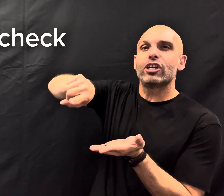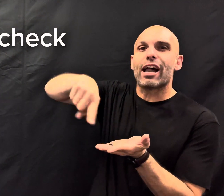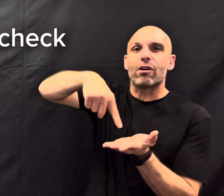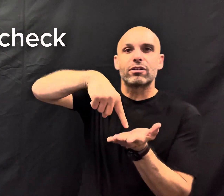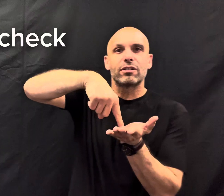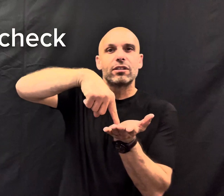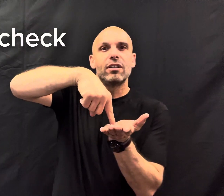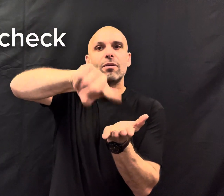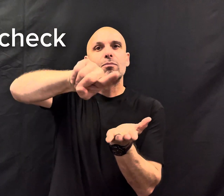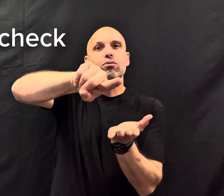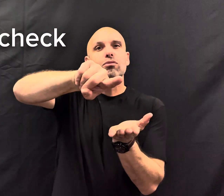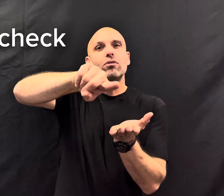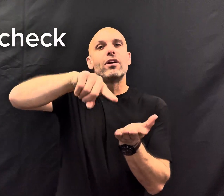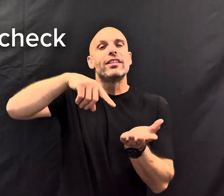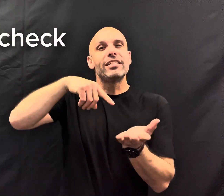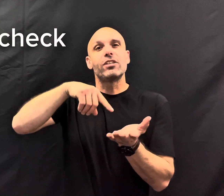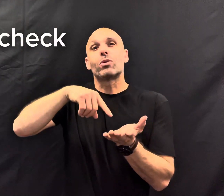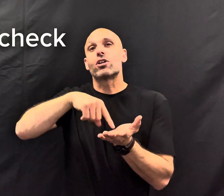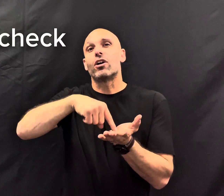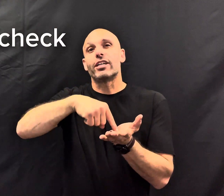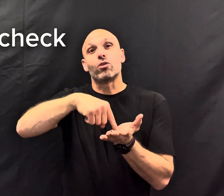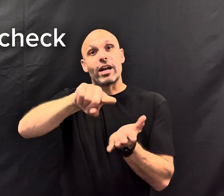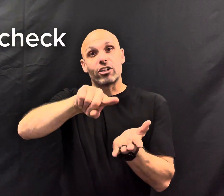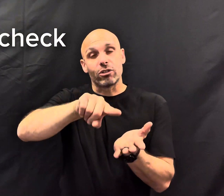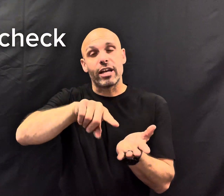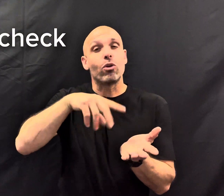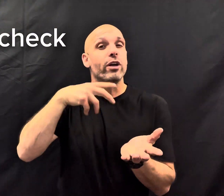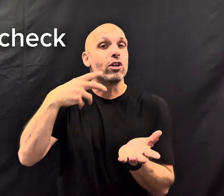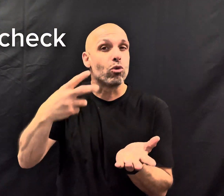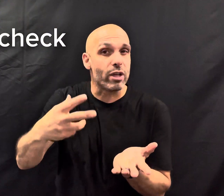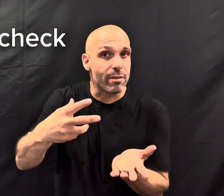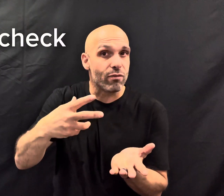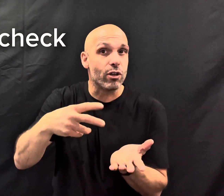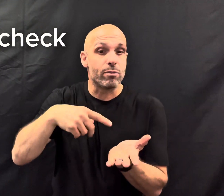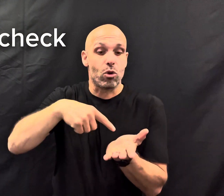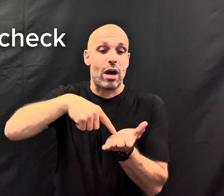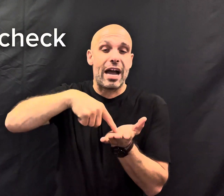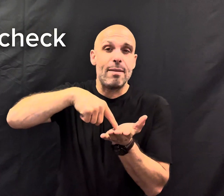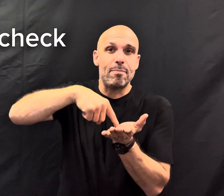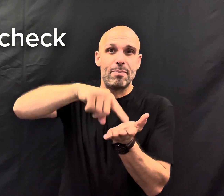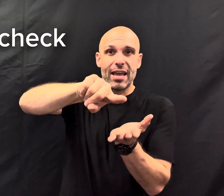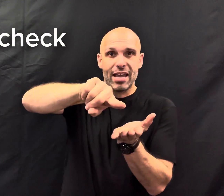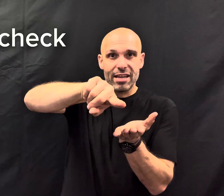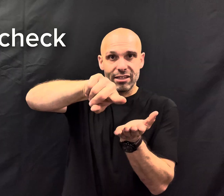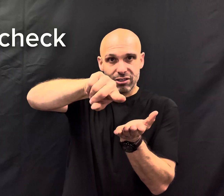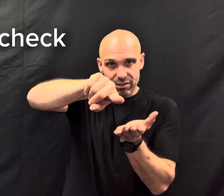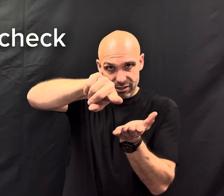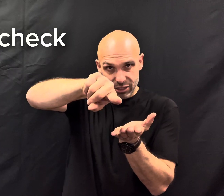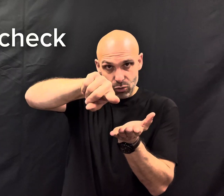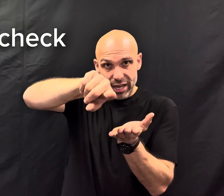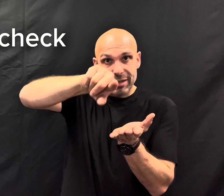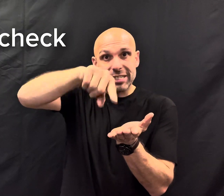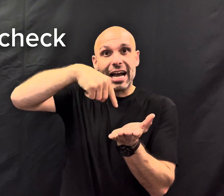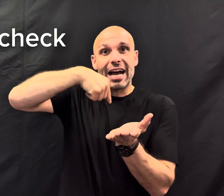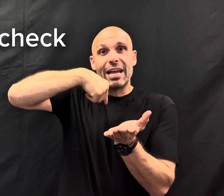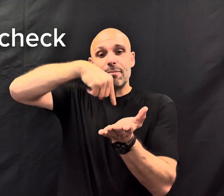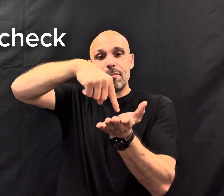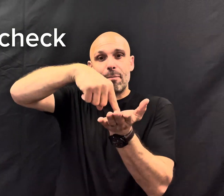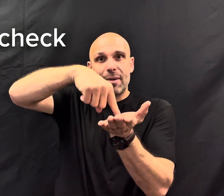out. This is what's called a directional sign or an agreement verb. So I pay this way, that means I'm